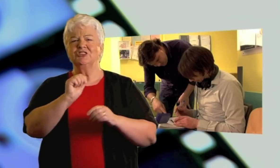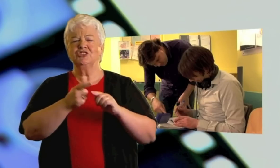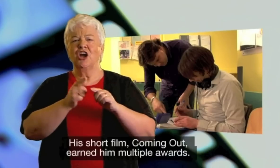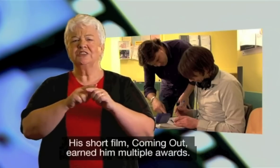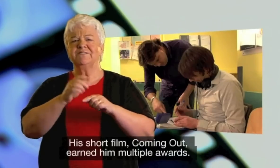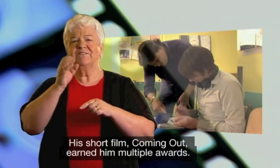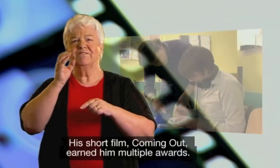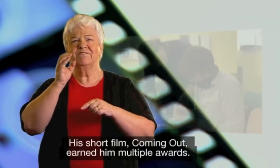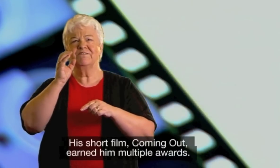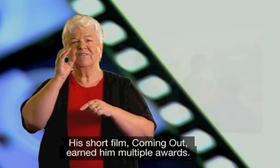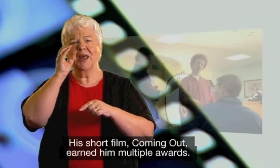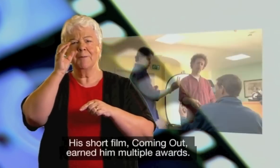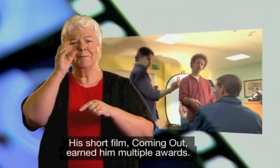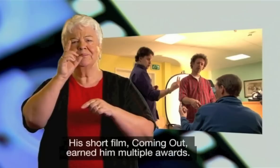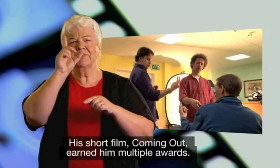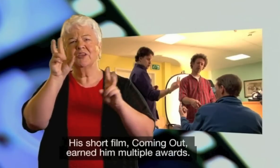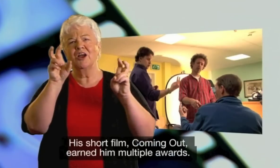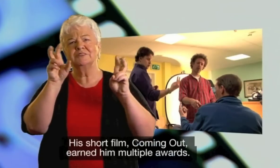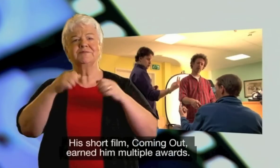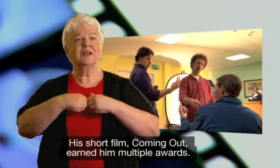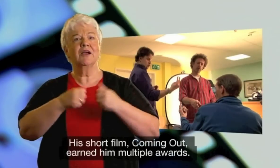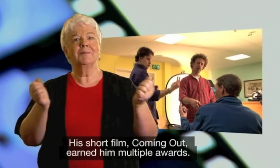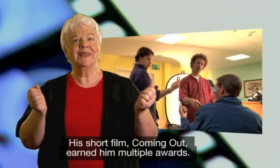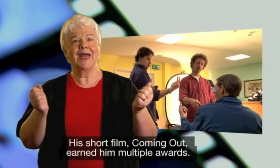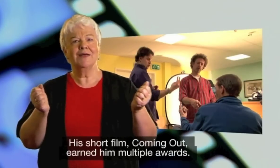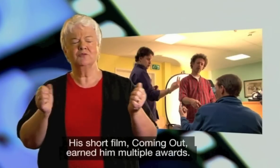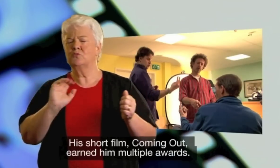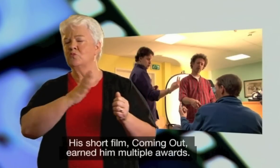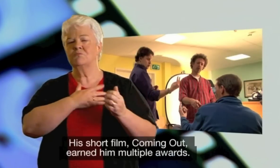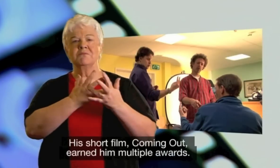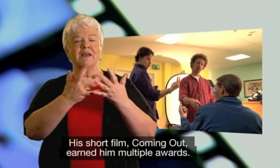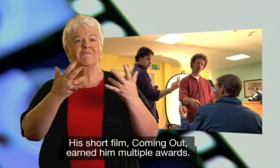His short film, Coming Out, earned him multiple awards.